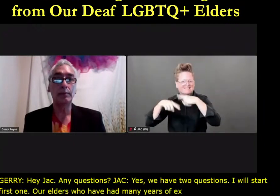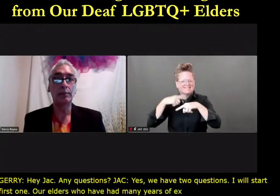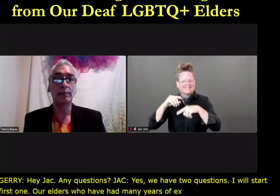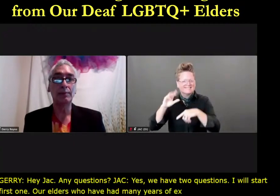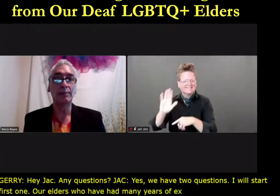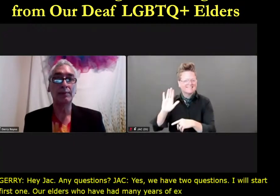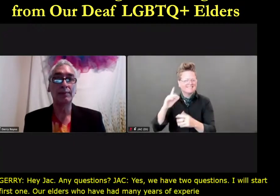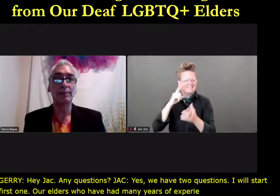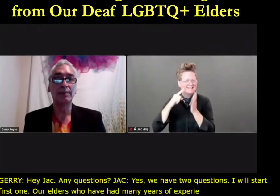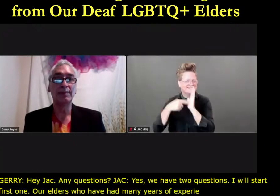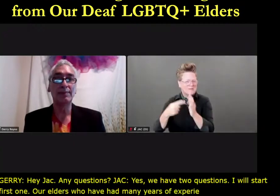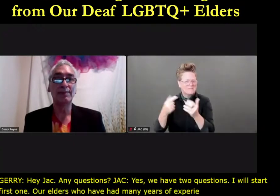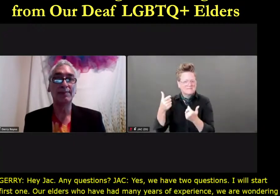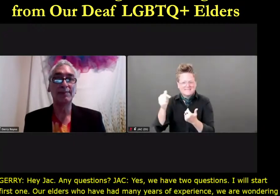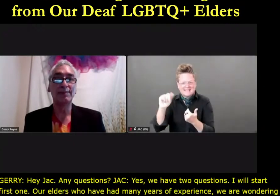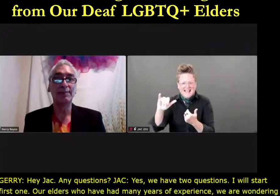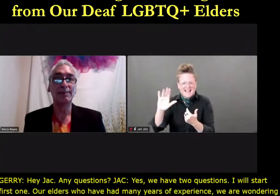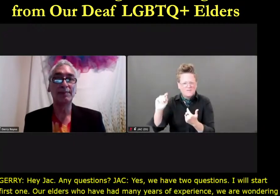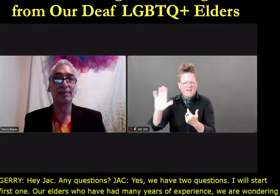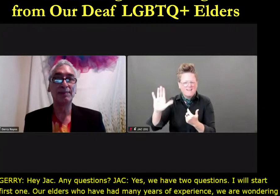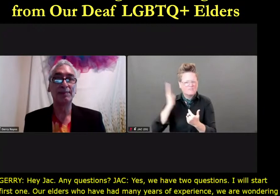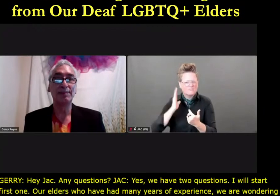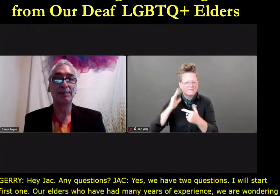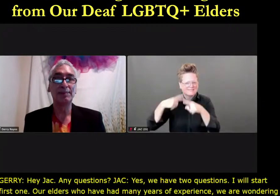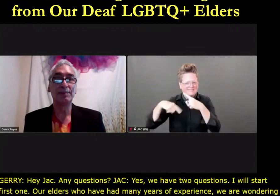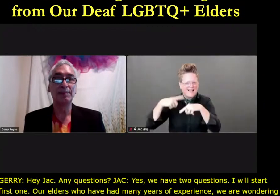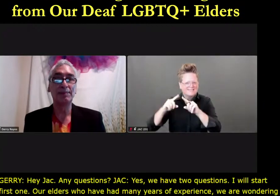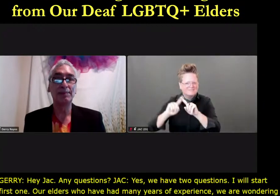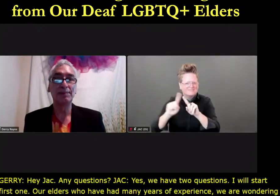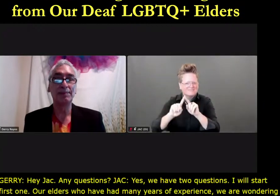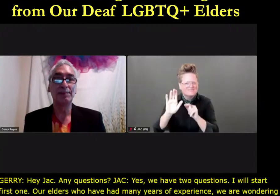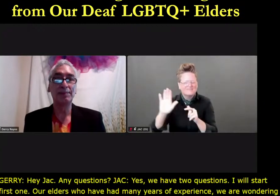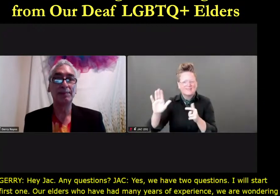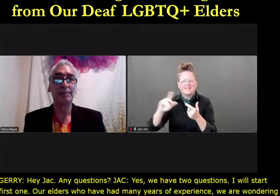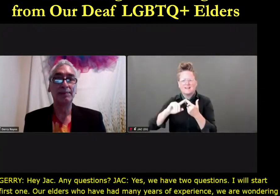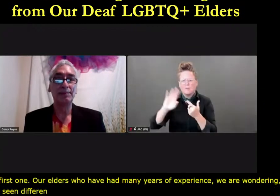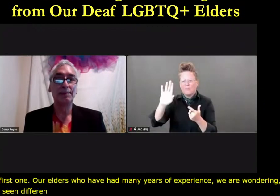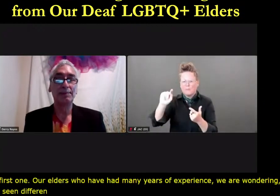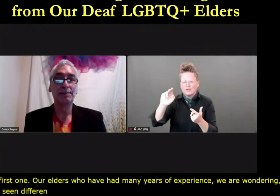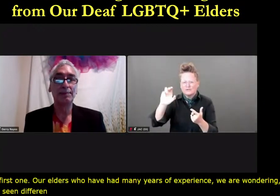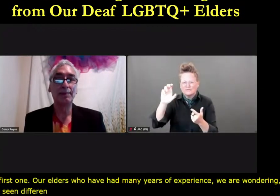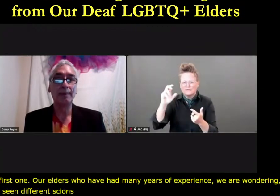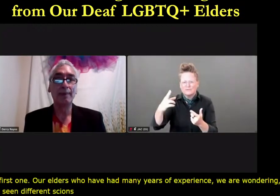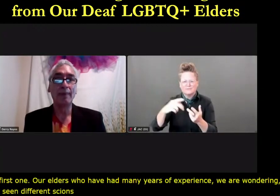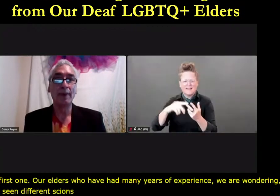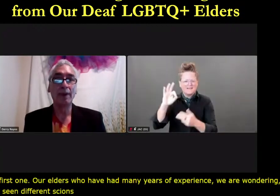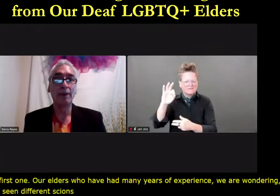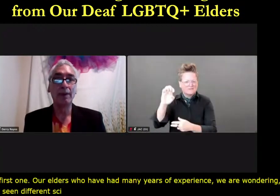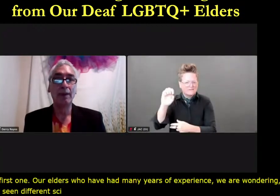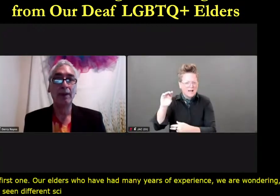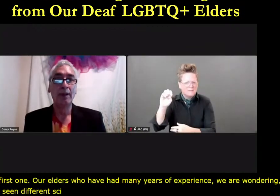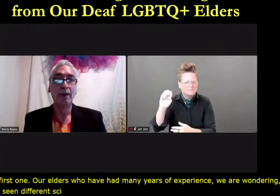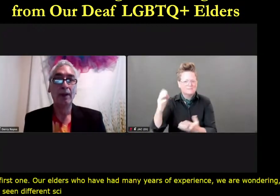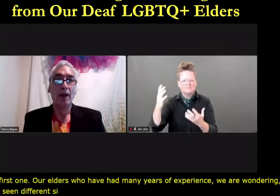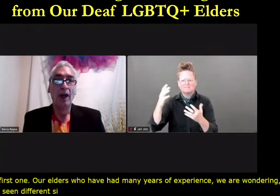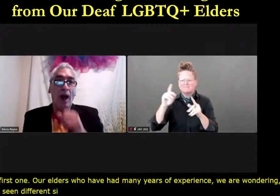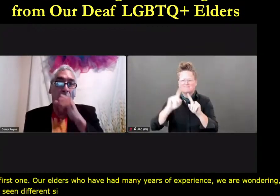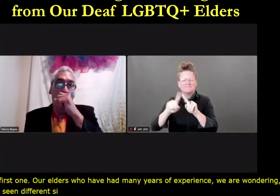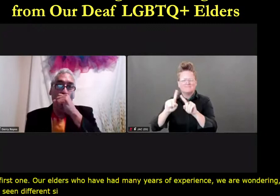seen different signs uh for gay what was the old sign for gay or what was the signs for